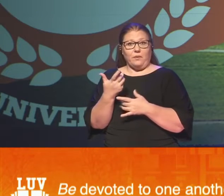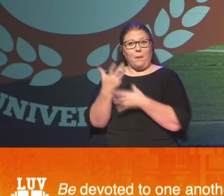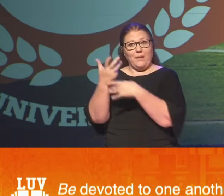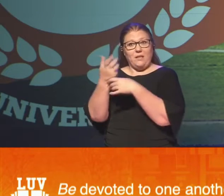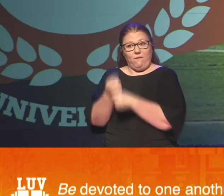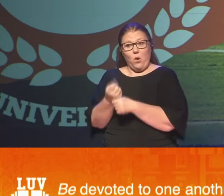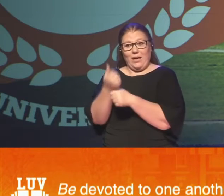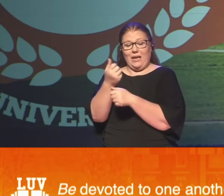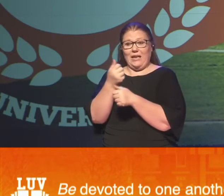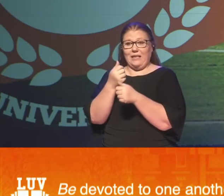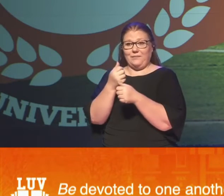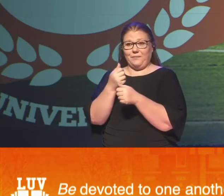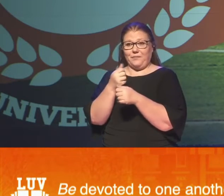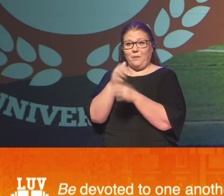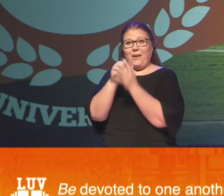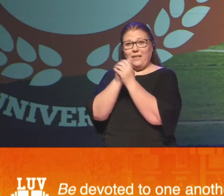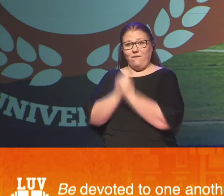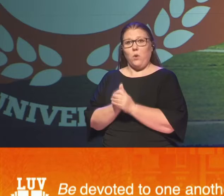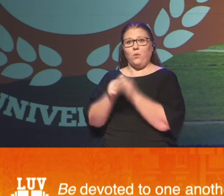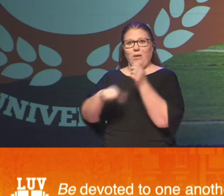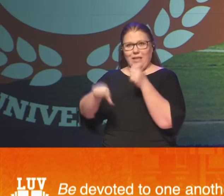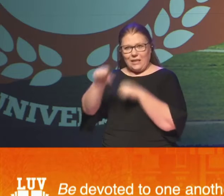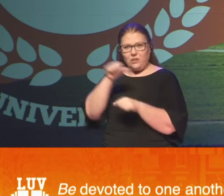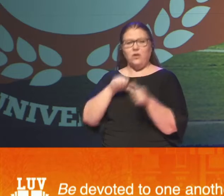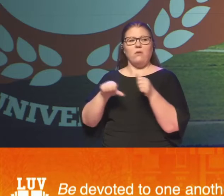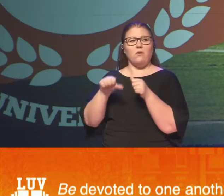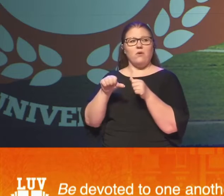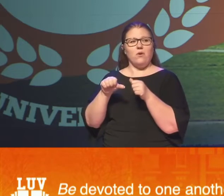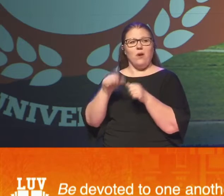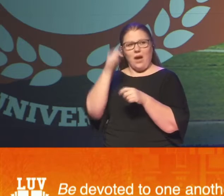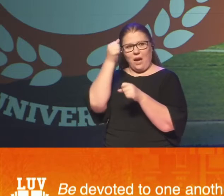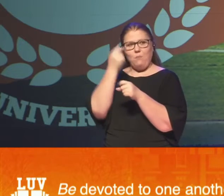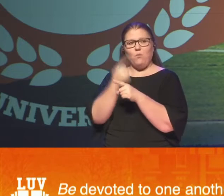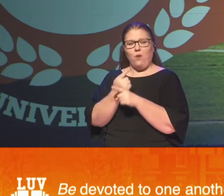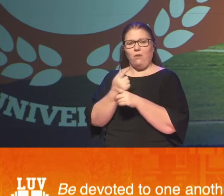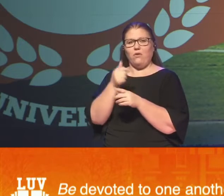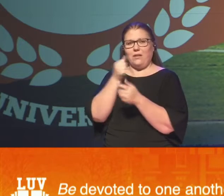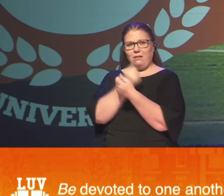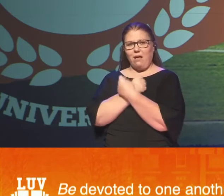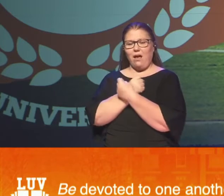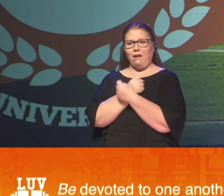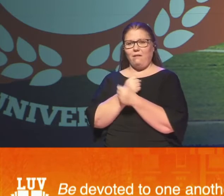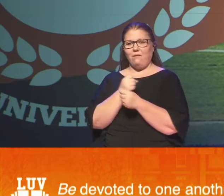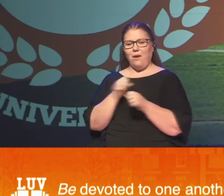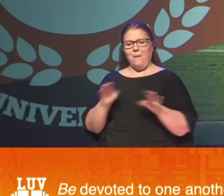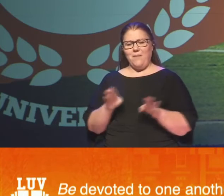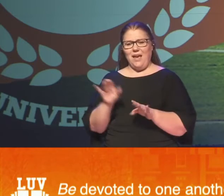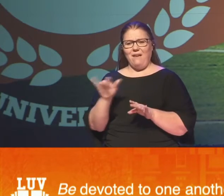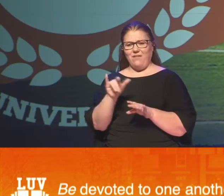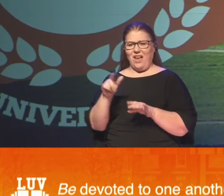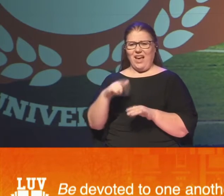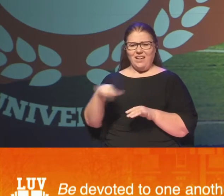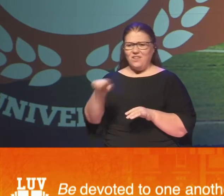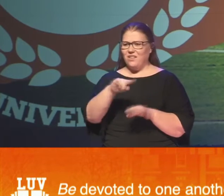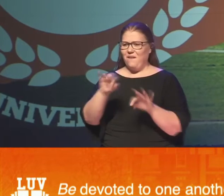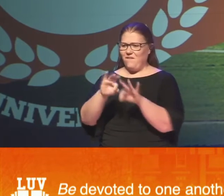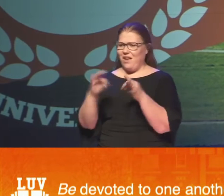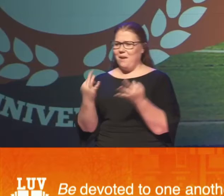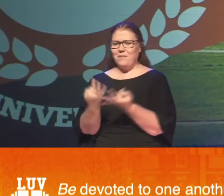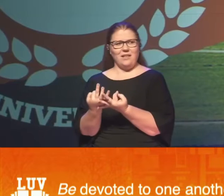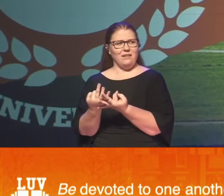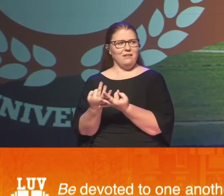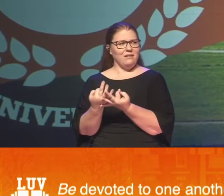another in brotherly love. Be devoted to another in brotherly love. Treat one another as if they're family,